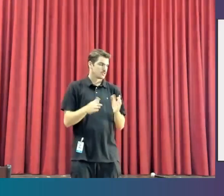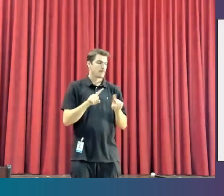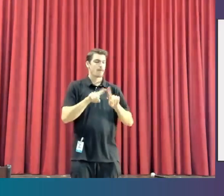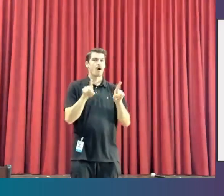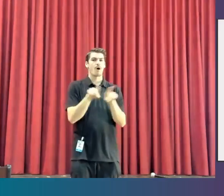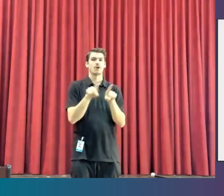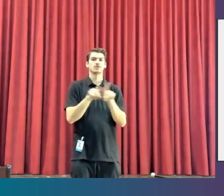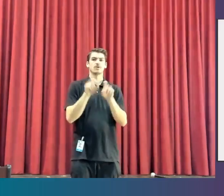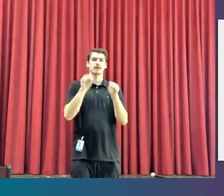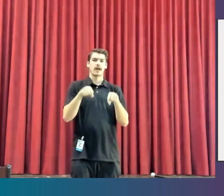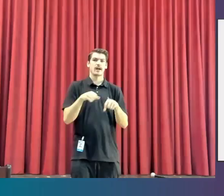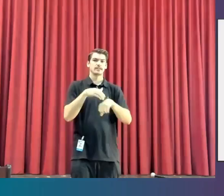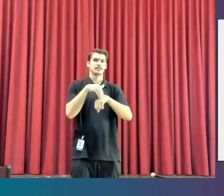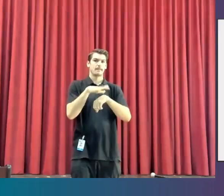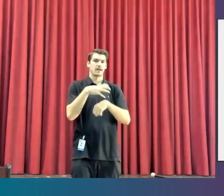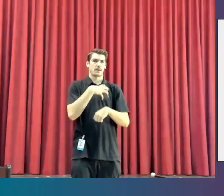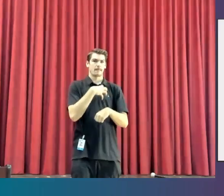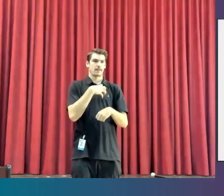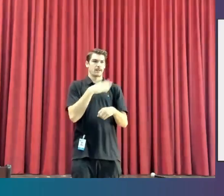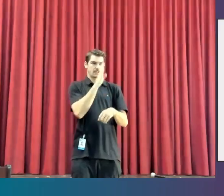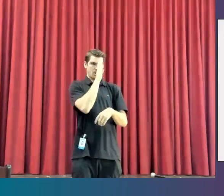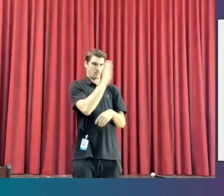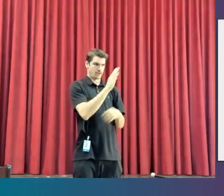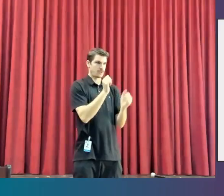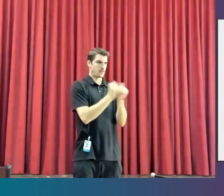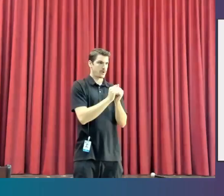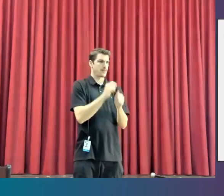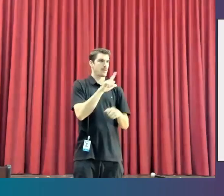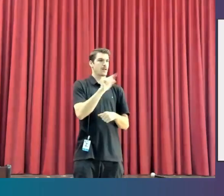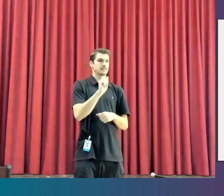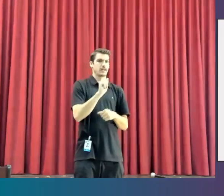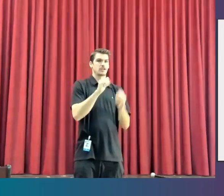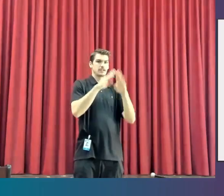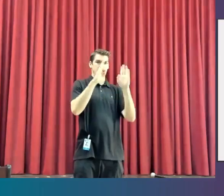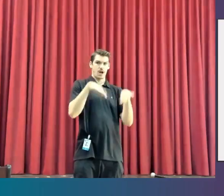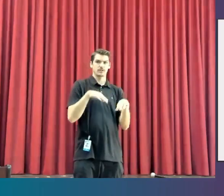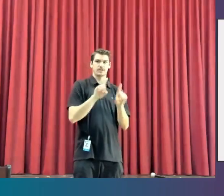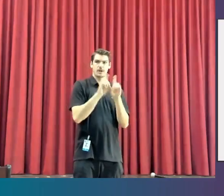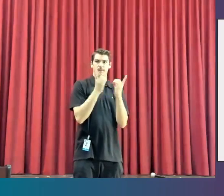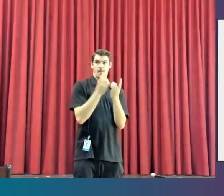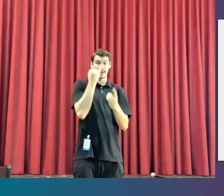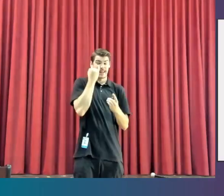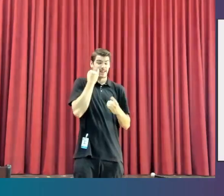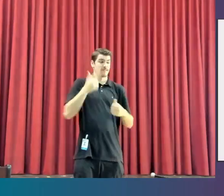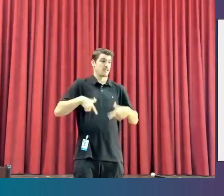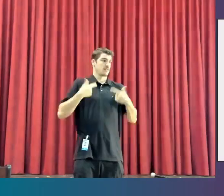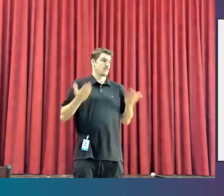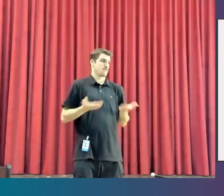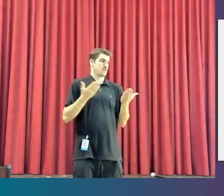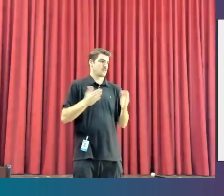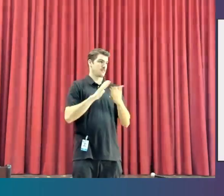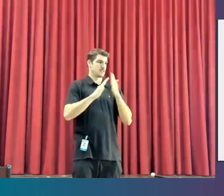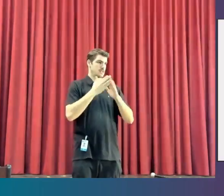complaint directly to the Los Angeles Housing Department if you live in the city of LA.